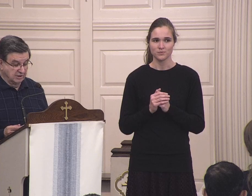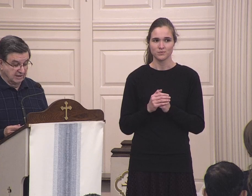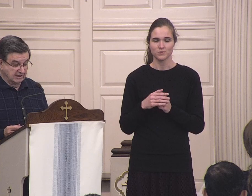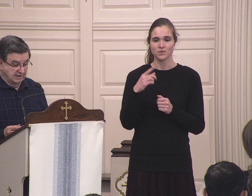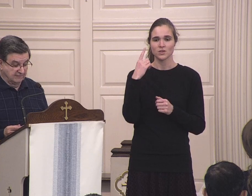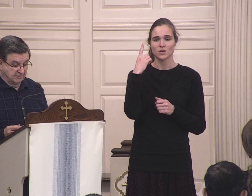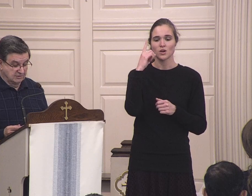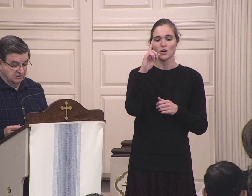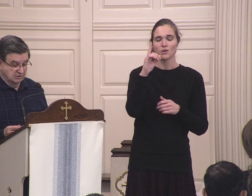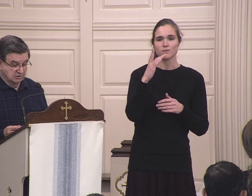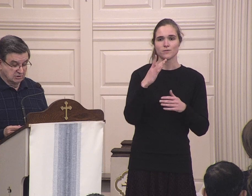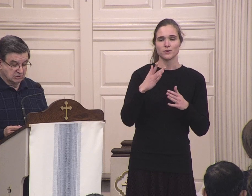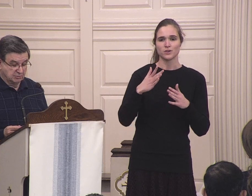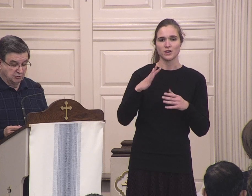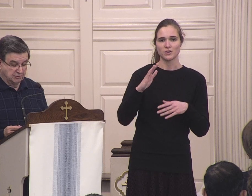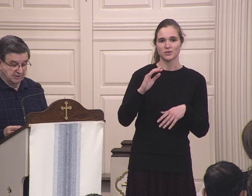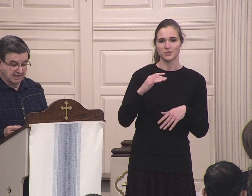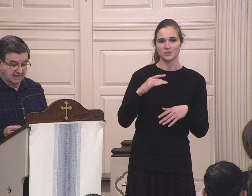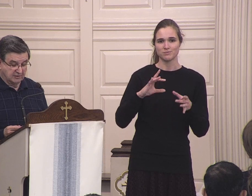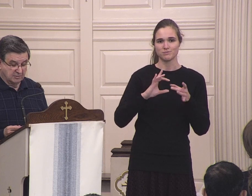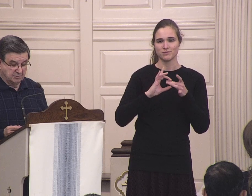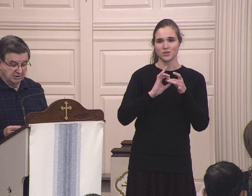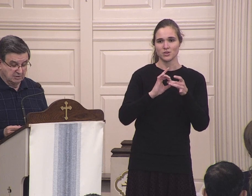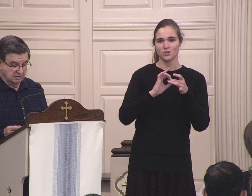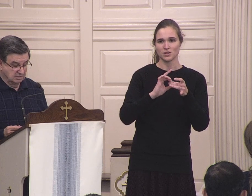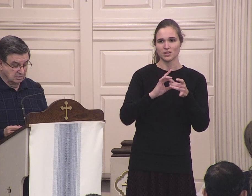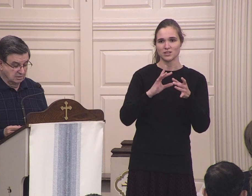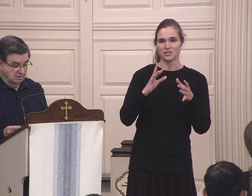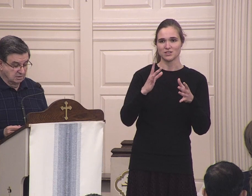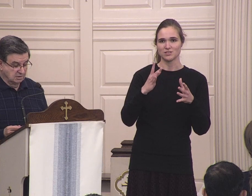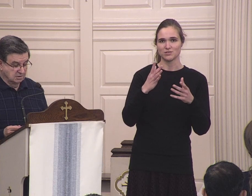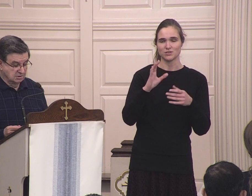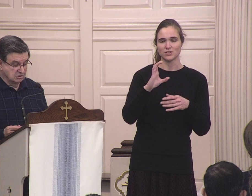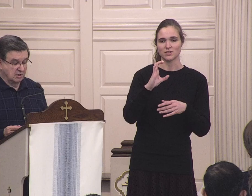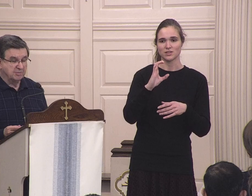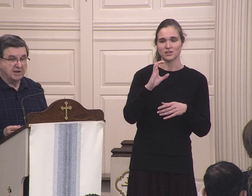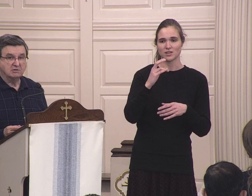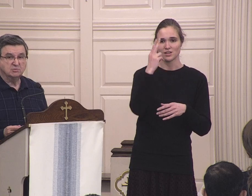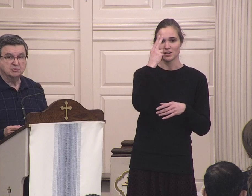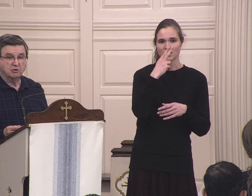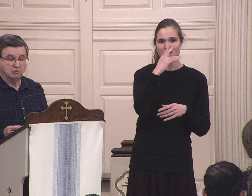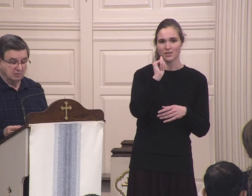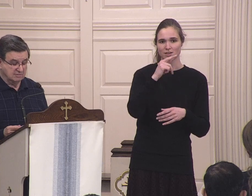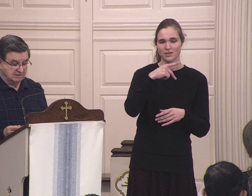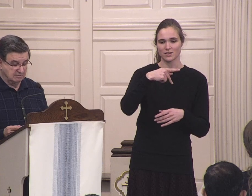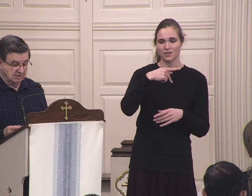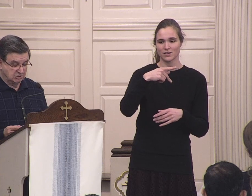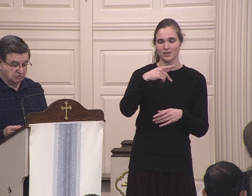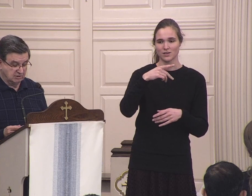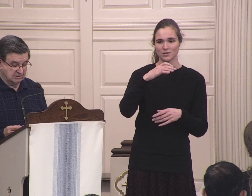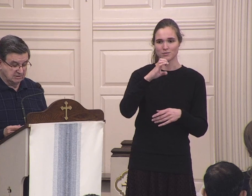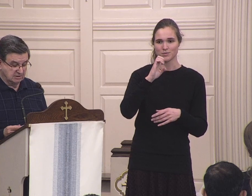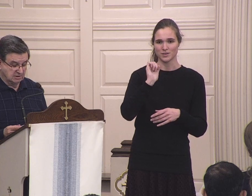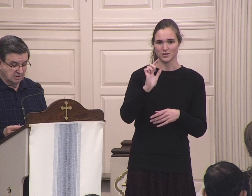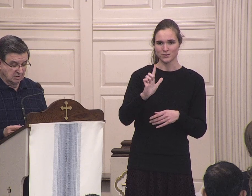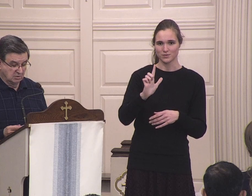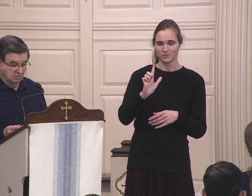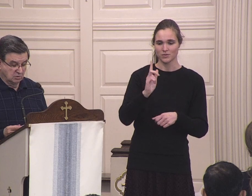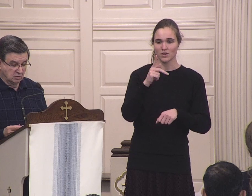For our united efforts to support the Catholic appeal, so our parish programs and